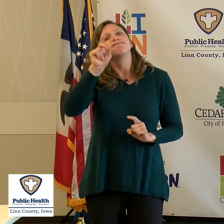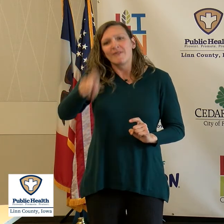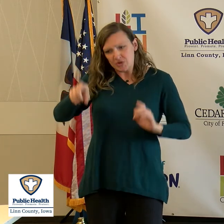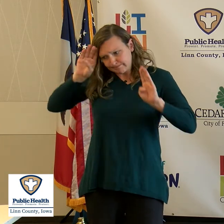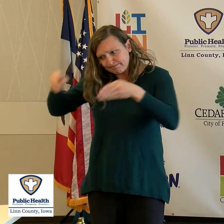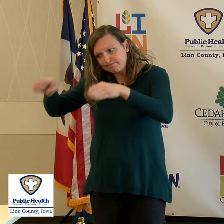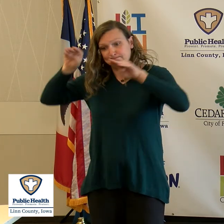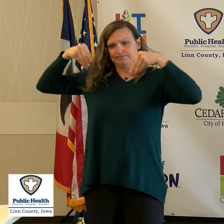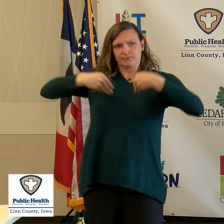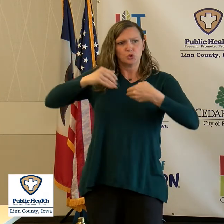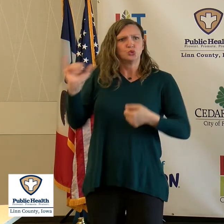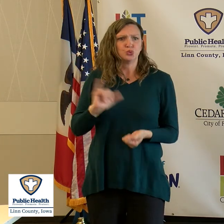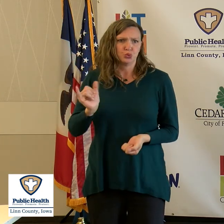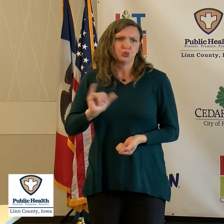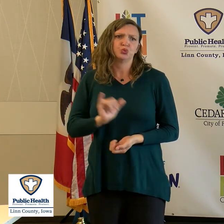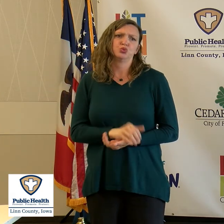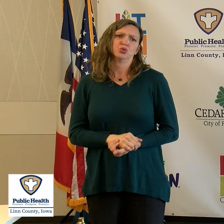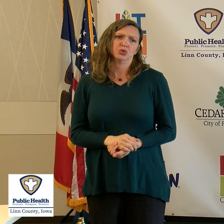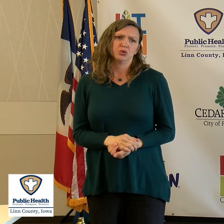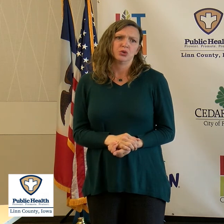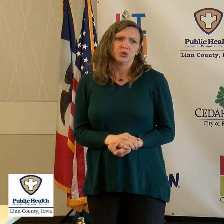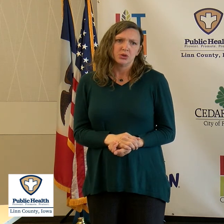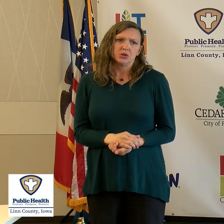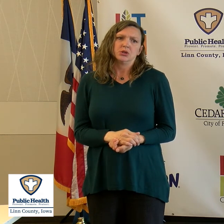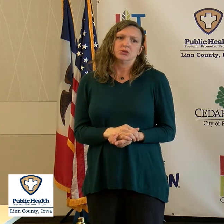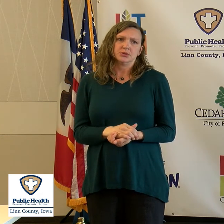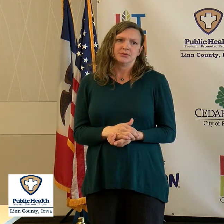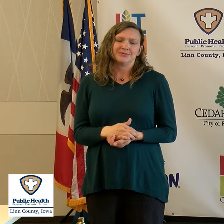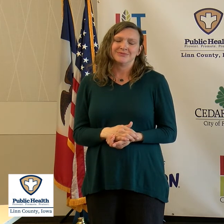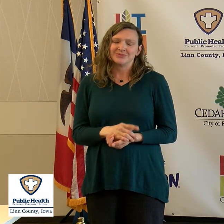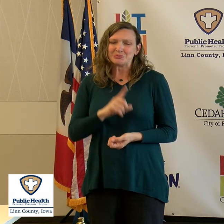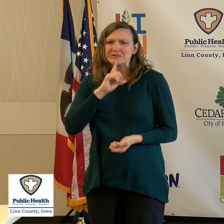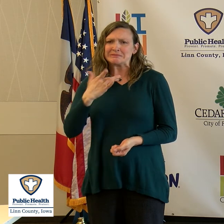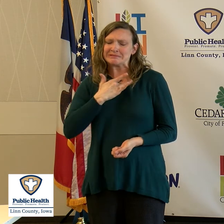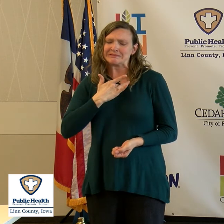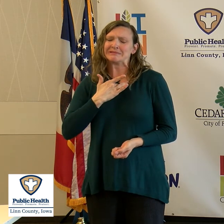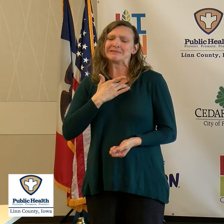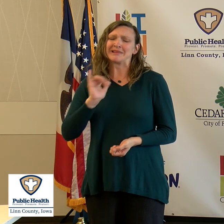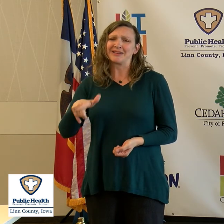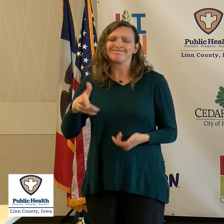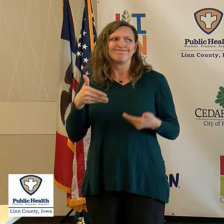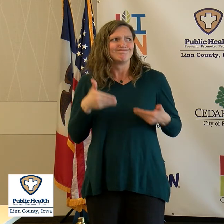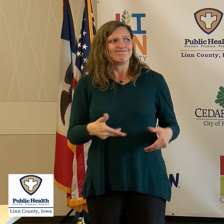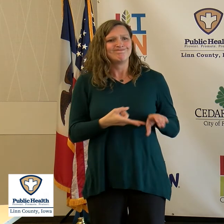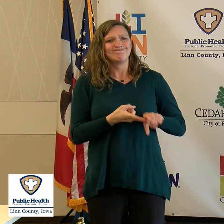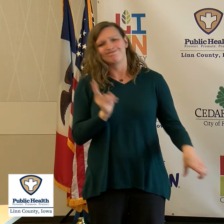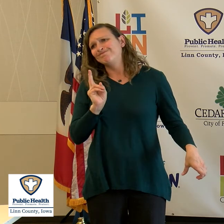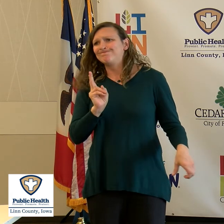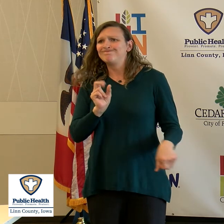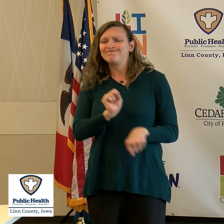make a gut-wrenching decision to quit her job, or a dangerous decision to